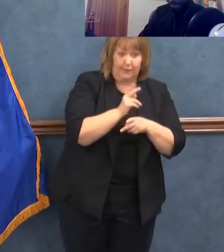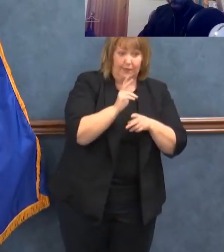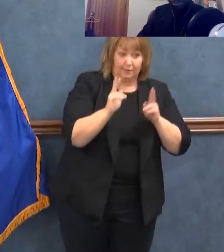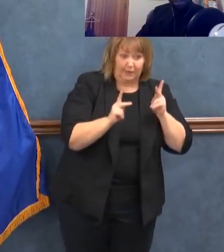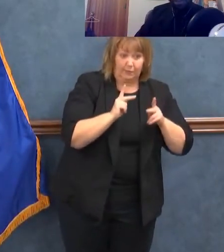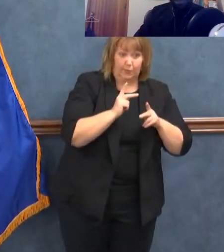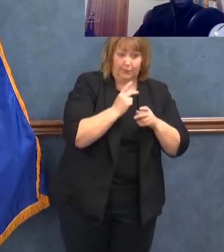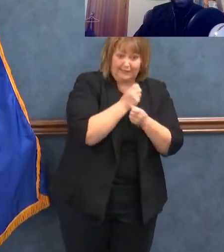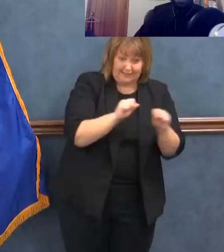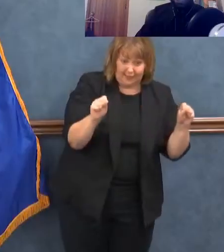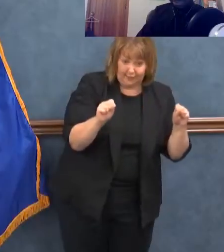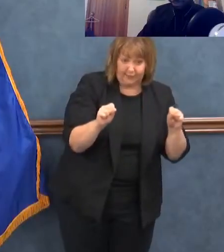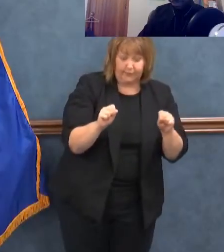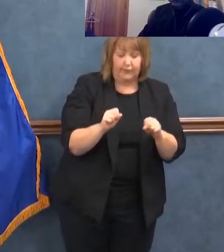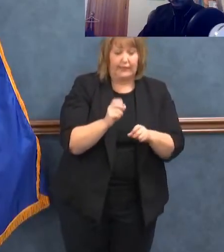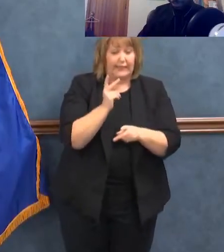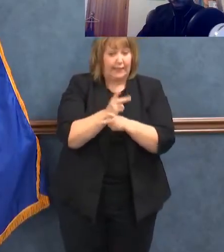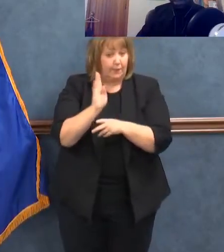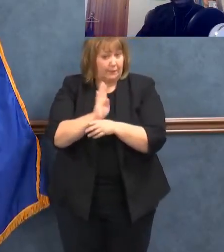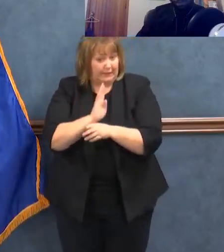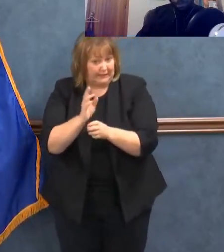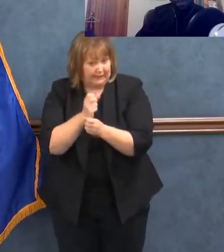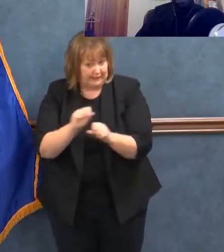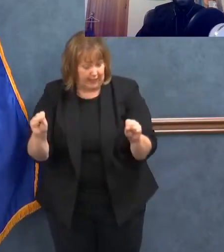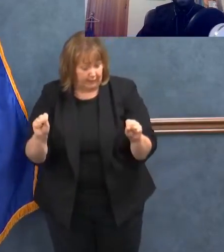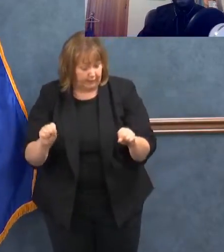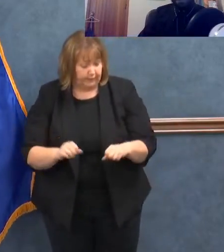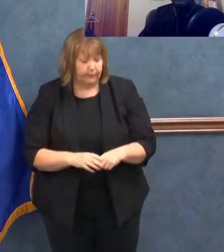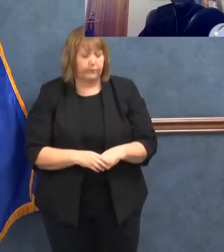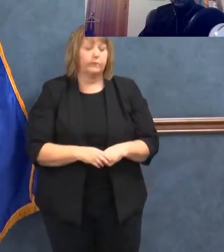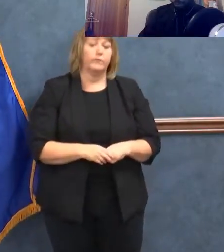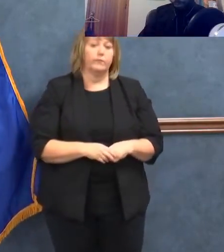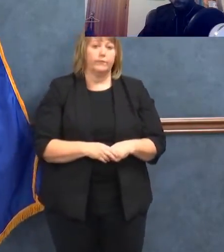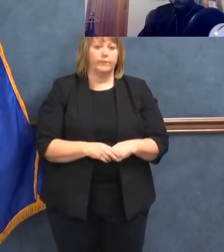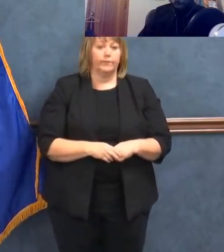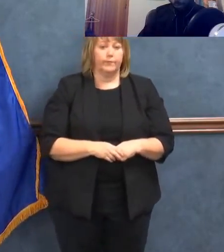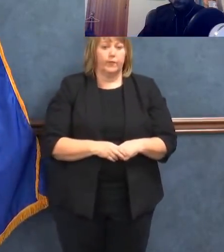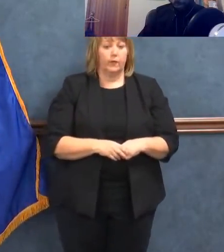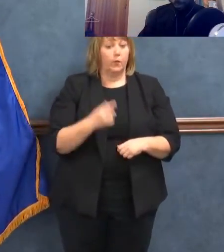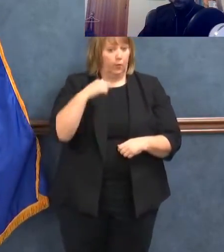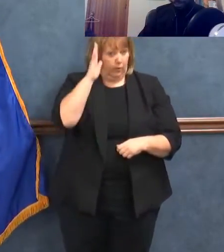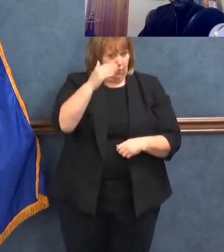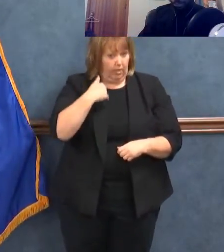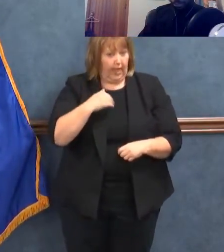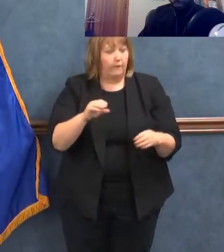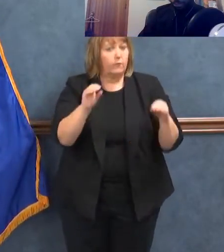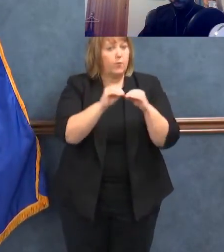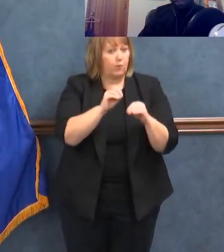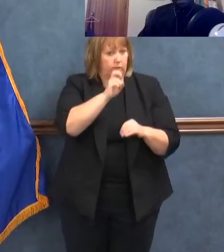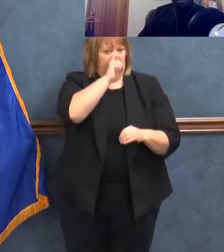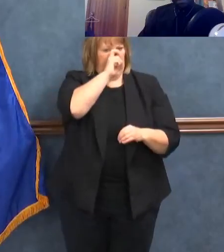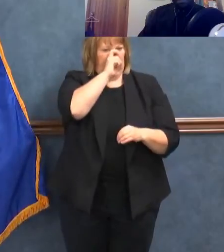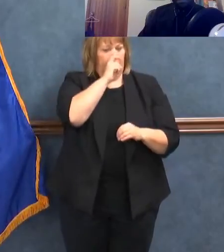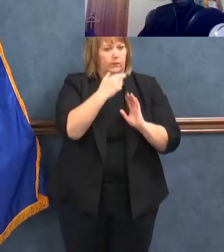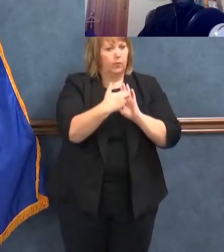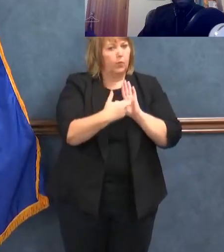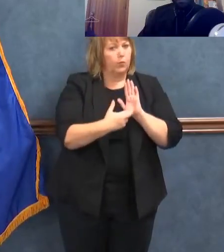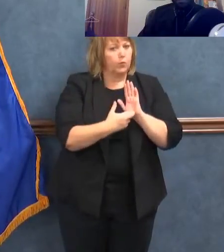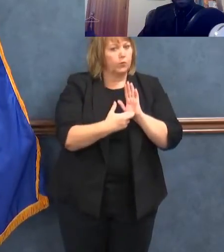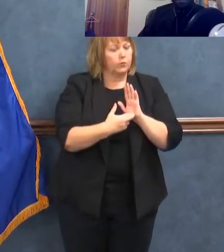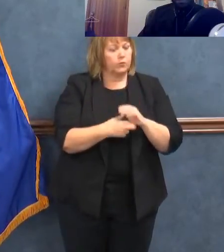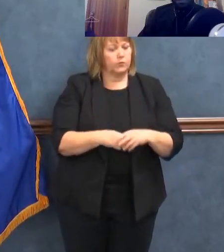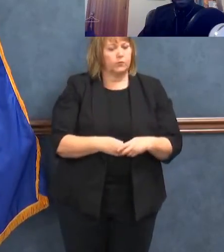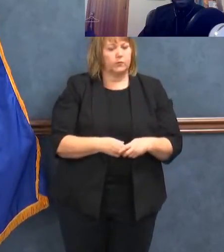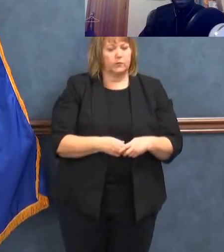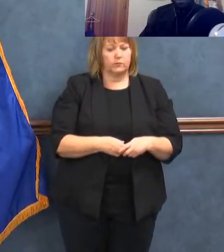spread, which is why our long-term strategy will have a goal of stricter enforcement of our safety rules. This